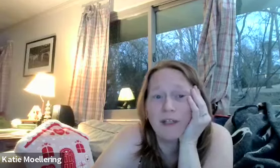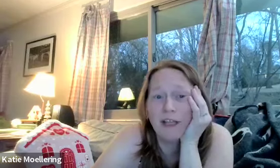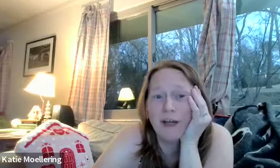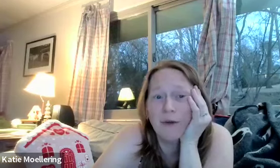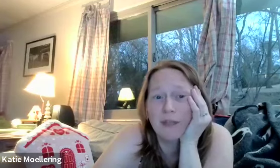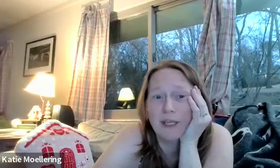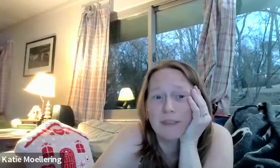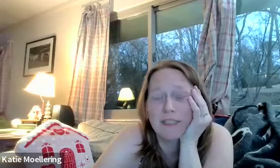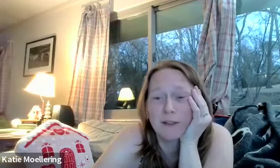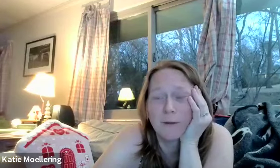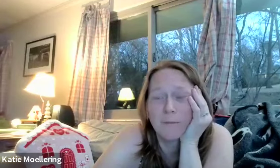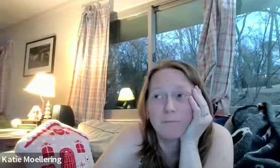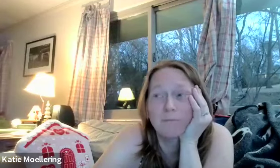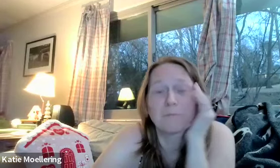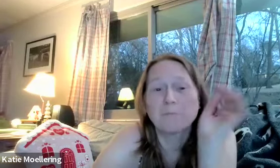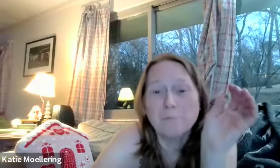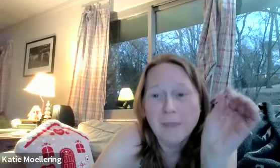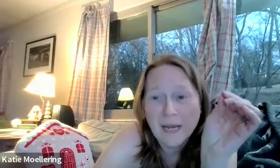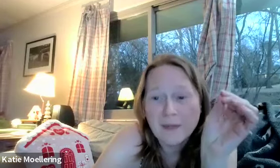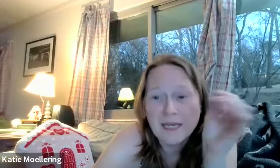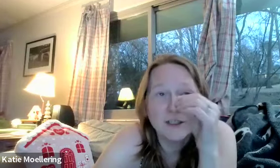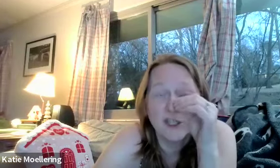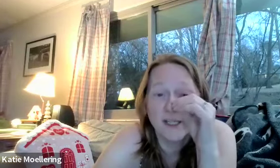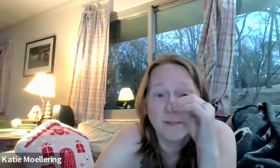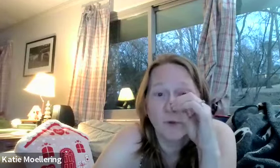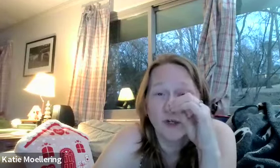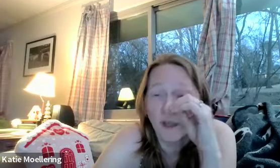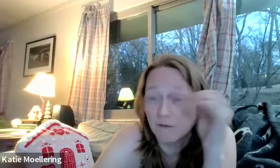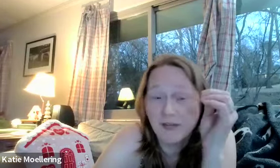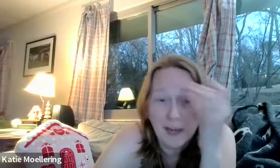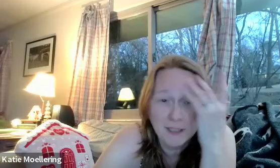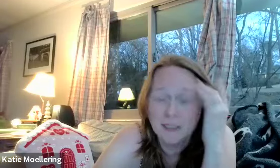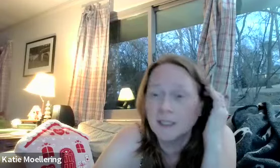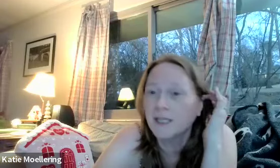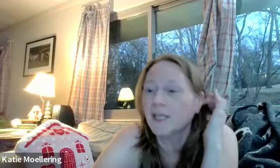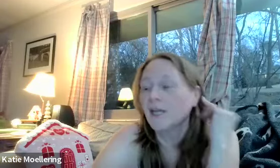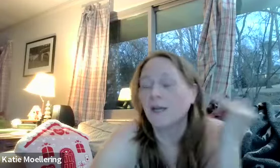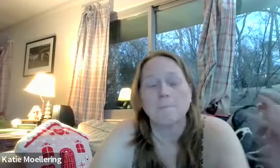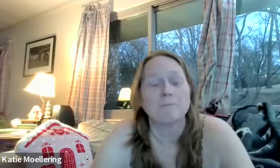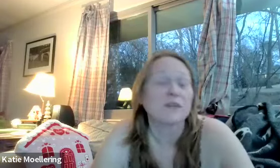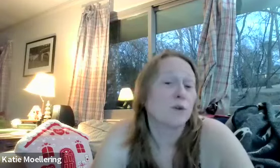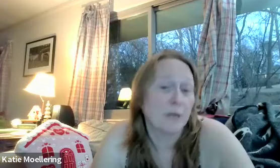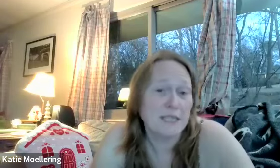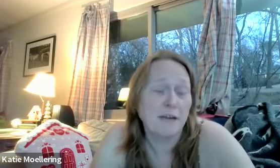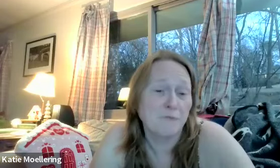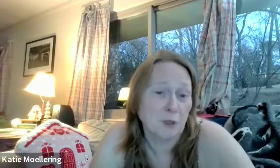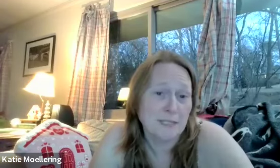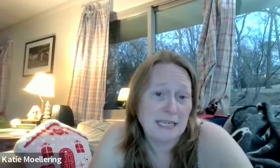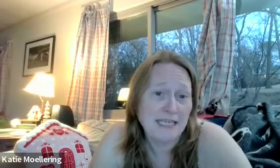to know that up until maybe just before COVID happened, Crestline Pharmacy